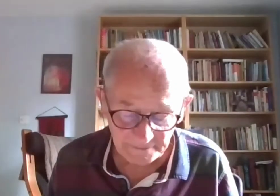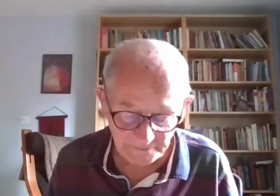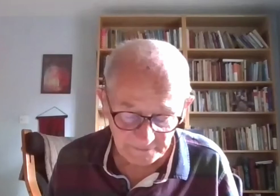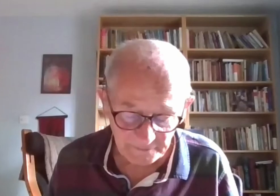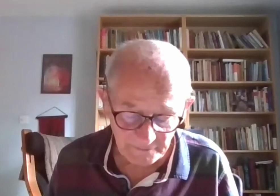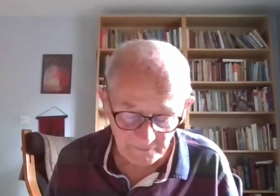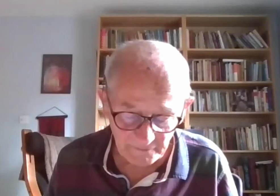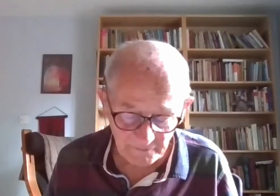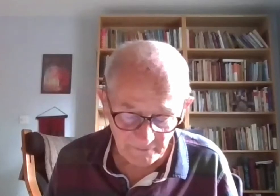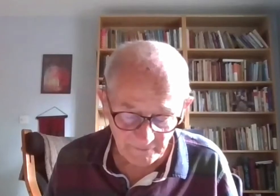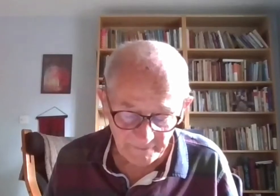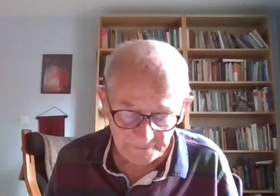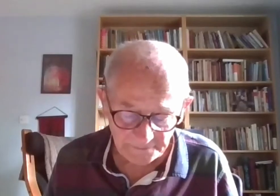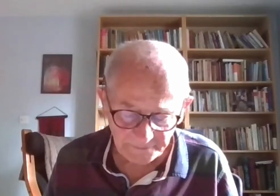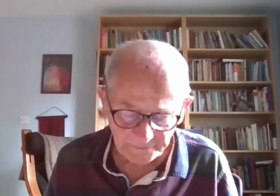20.